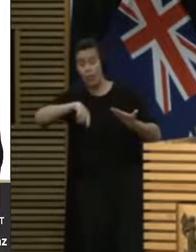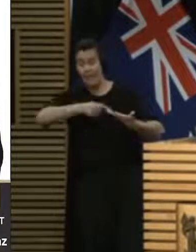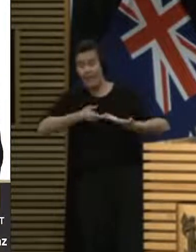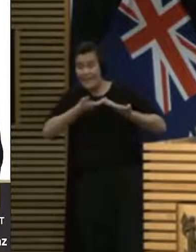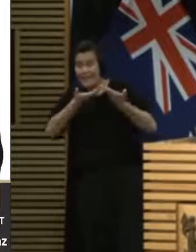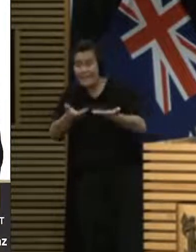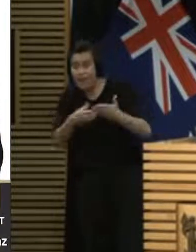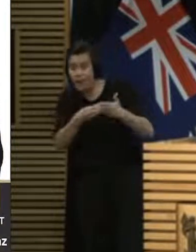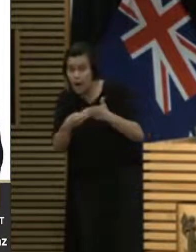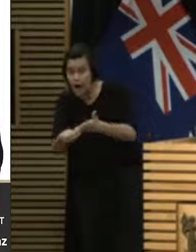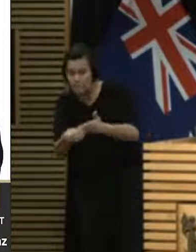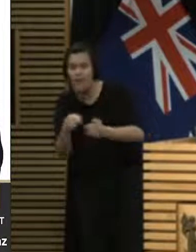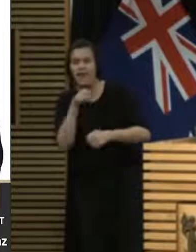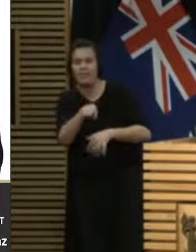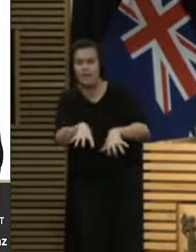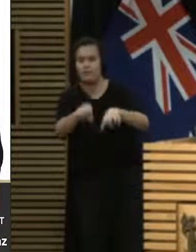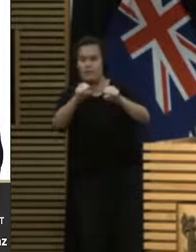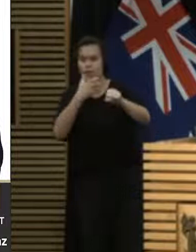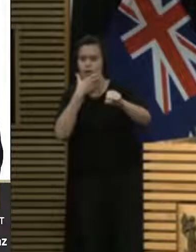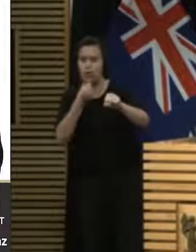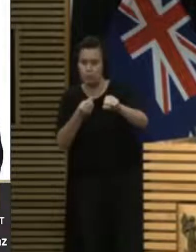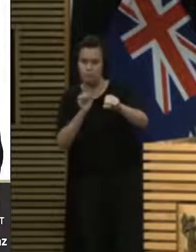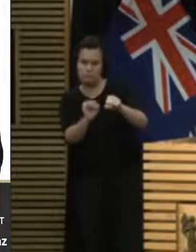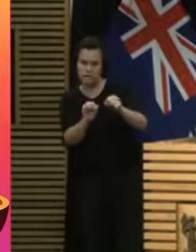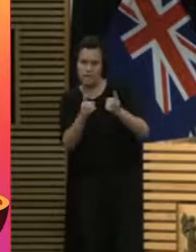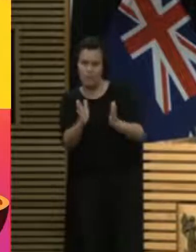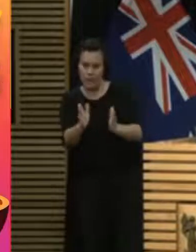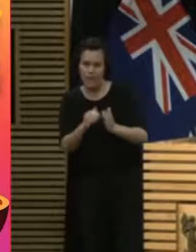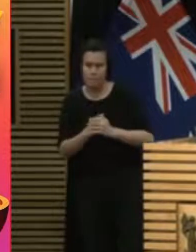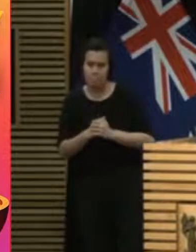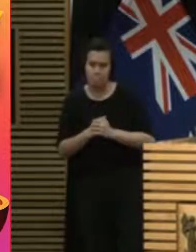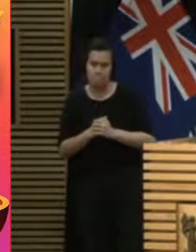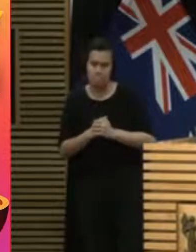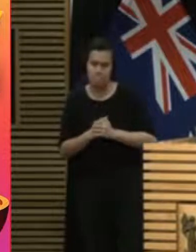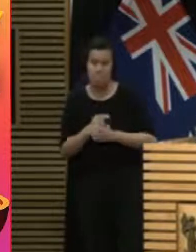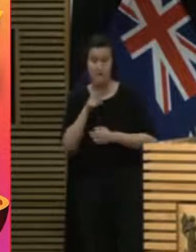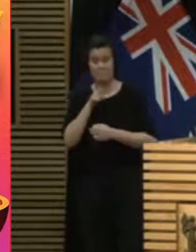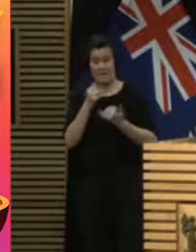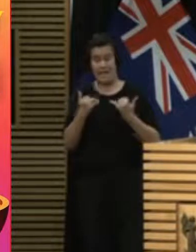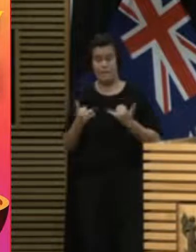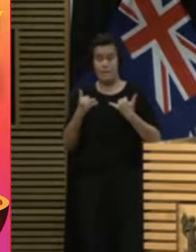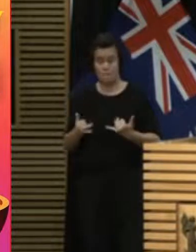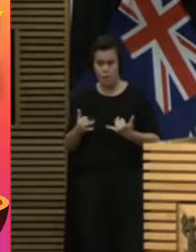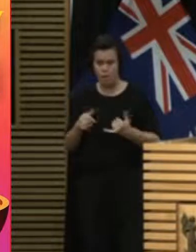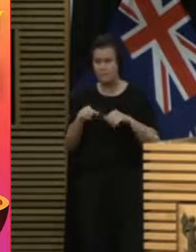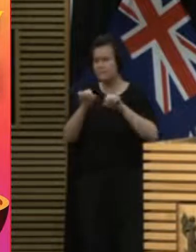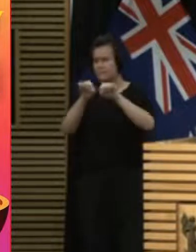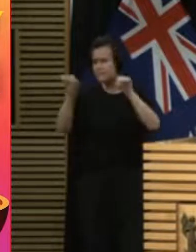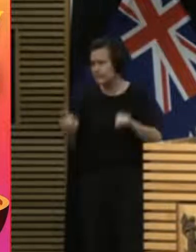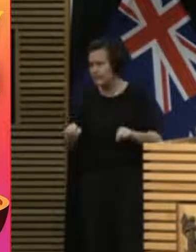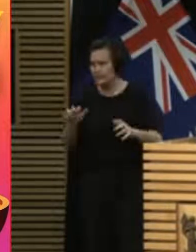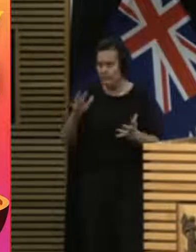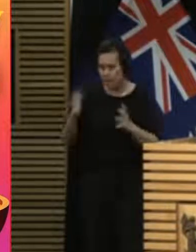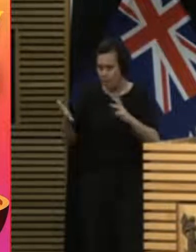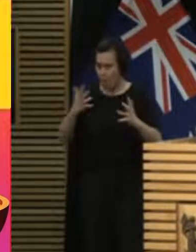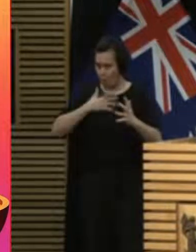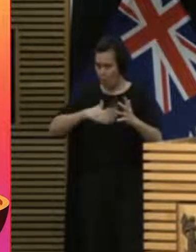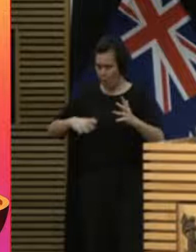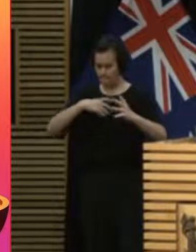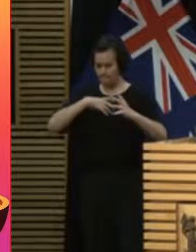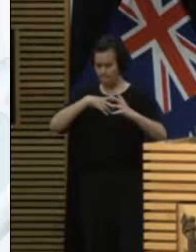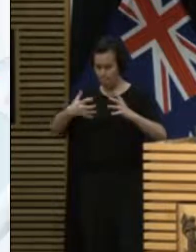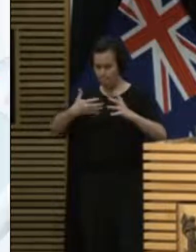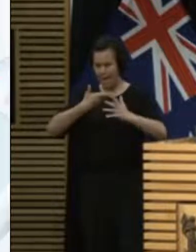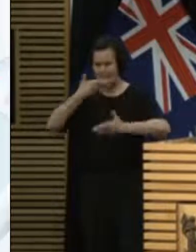got a framework already out there, but what we're looking at is how we can simplify that and also give even greater reassurance to